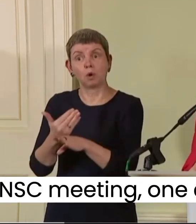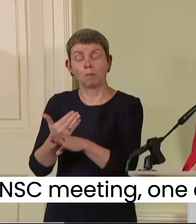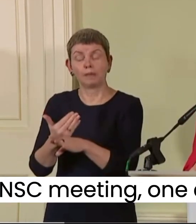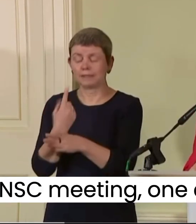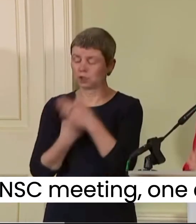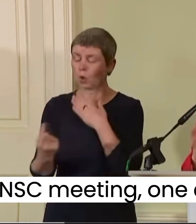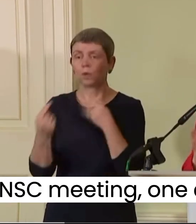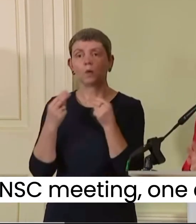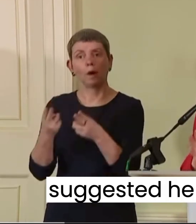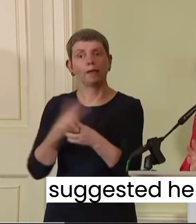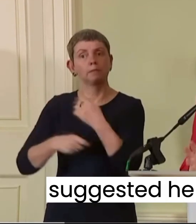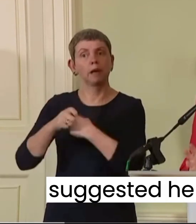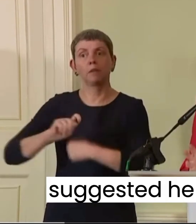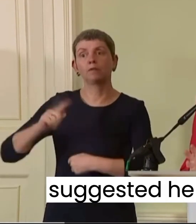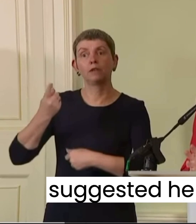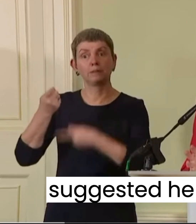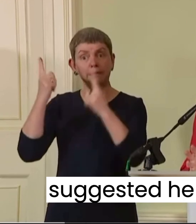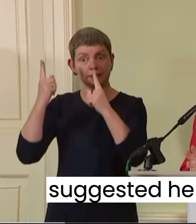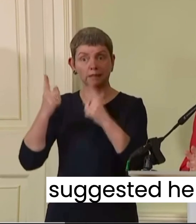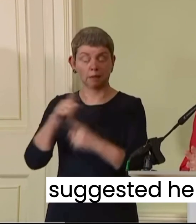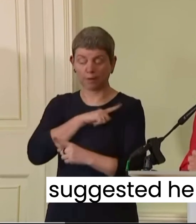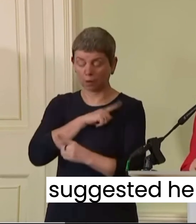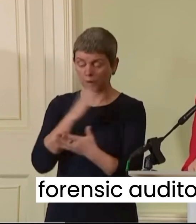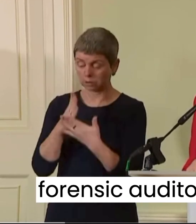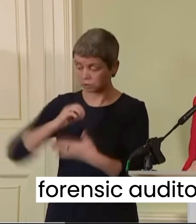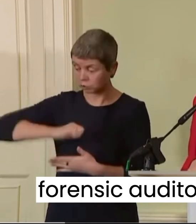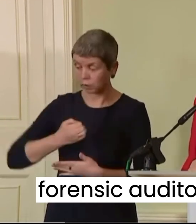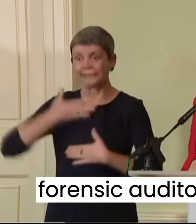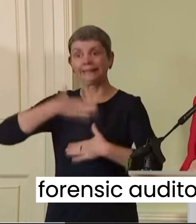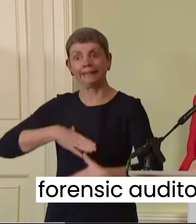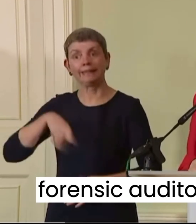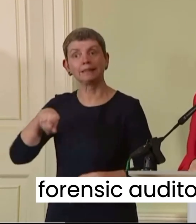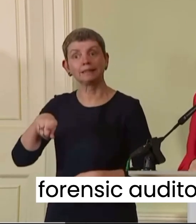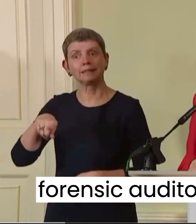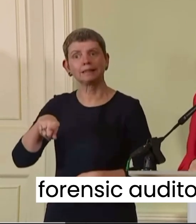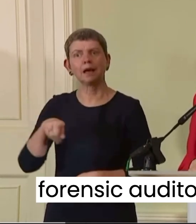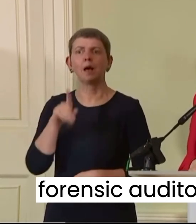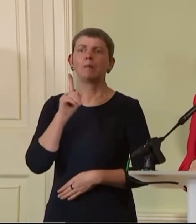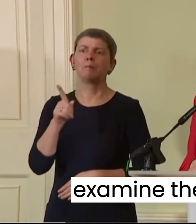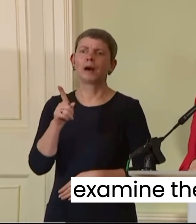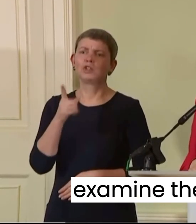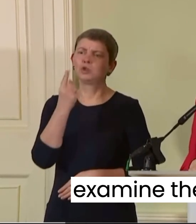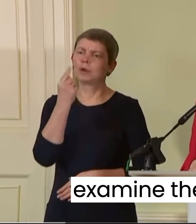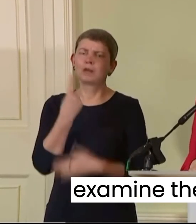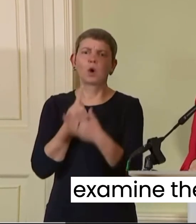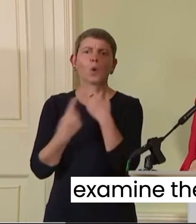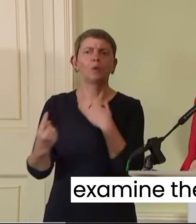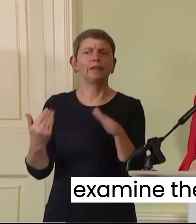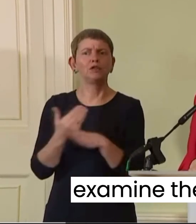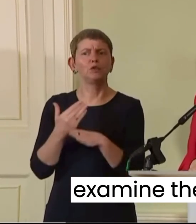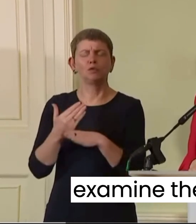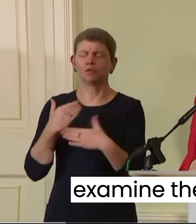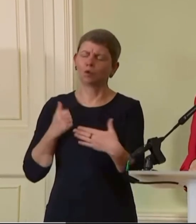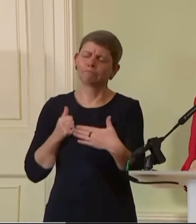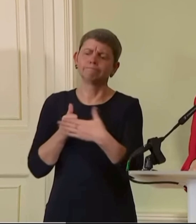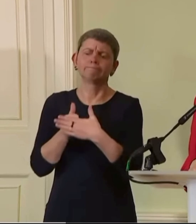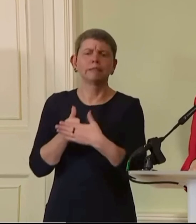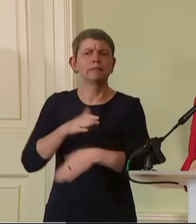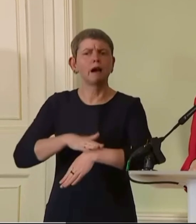meeting, one committee member had suggested he might resign unless forensic auditors were appointed to examine the party's